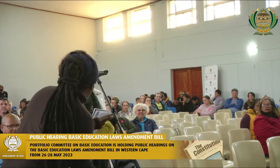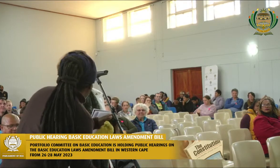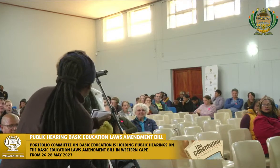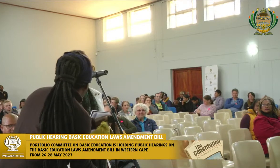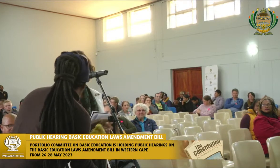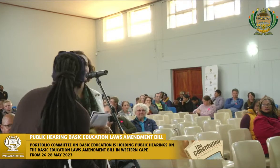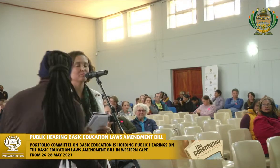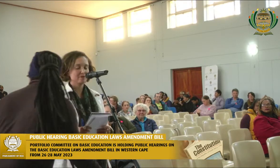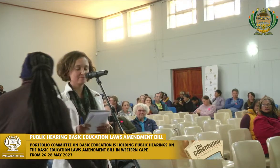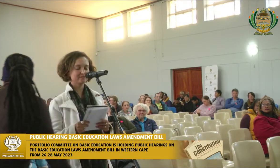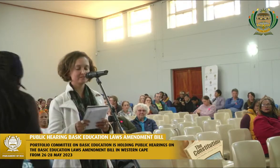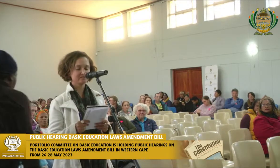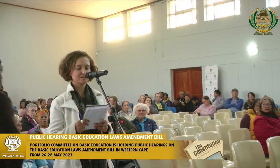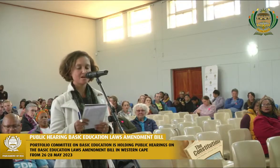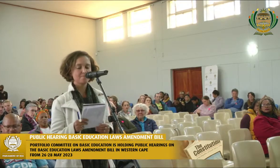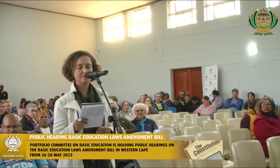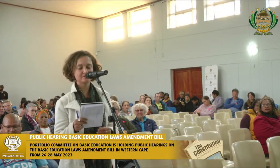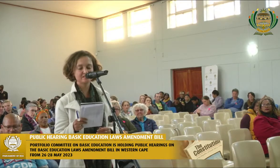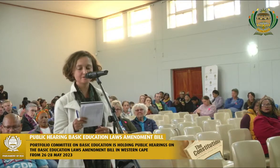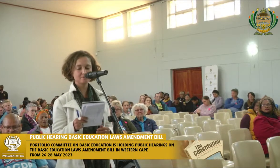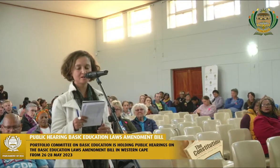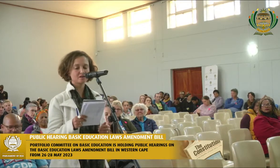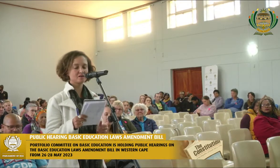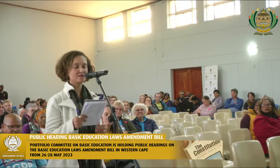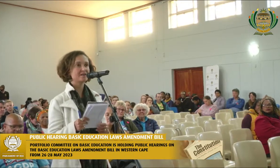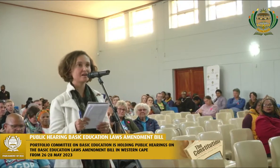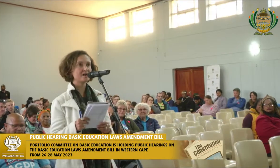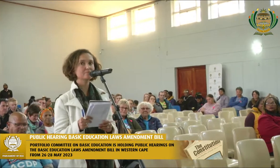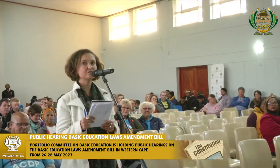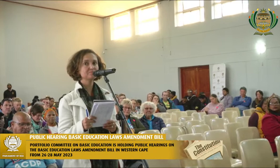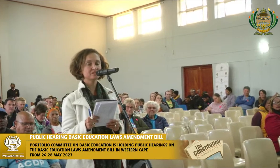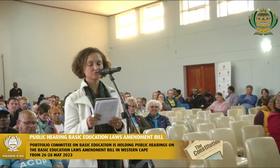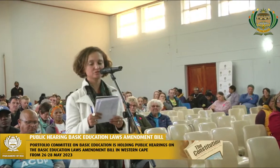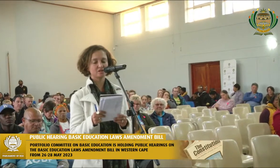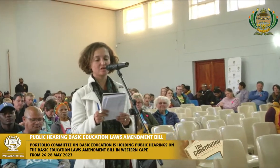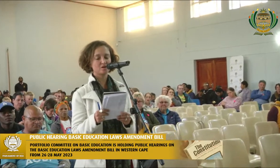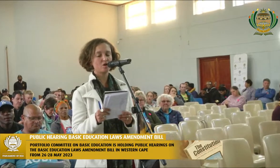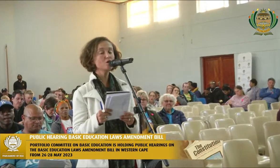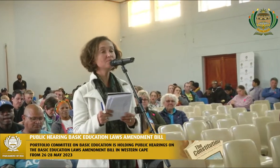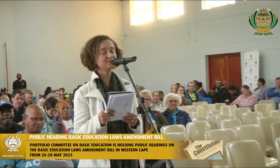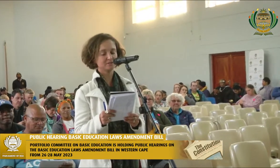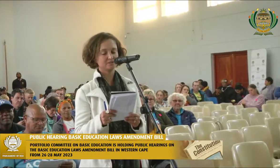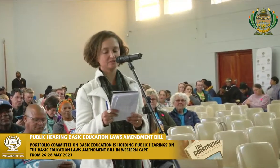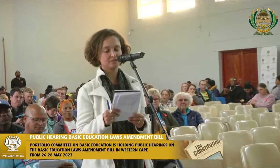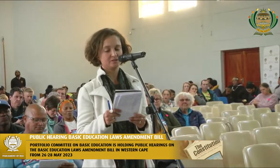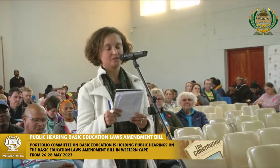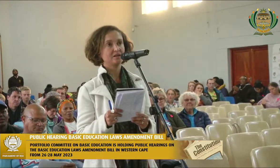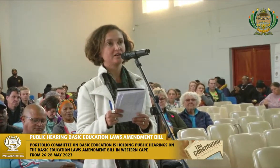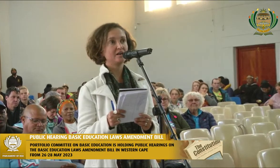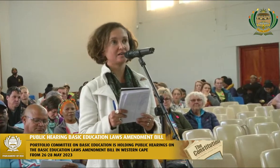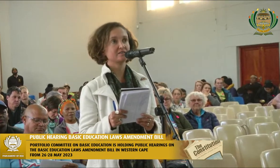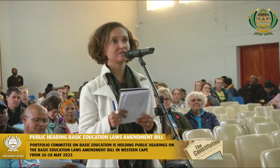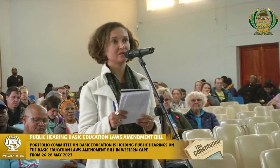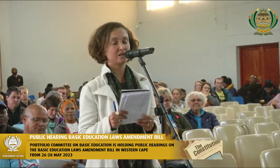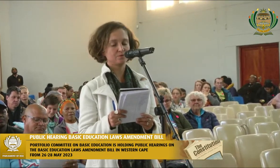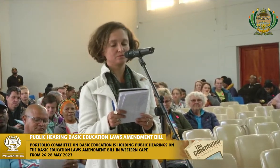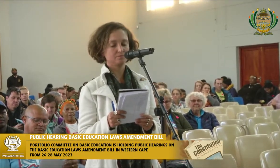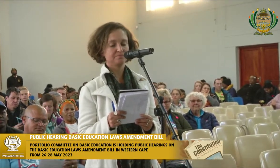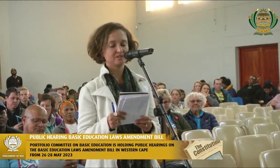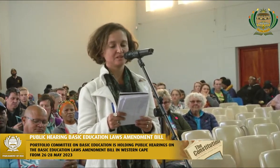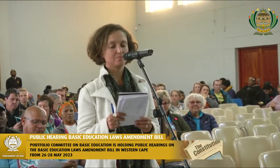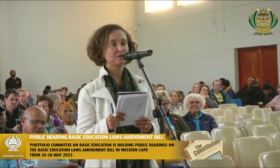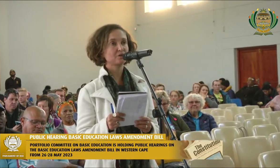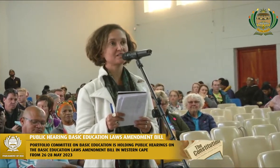Honorable Chair, honorable members, my name is Gert Maria and I am speaking today openly against the Bella